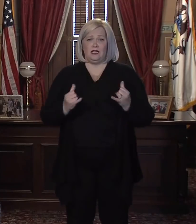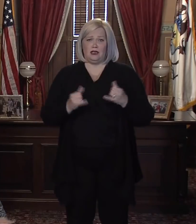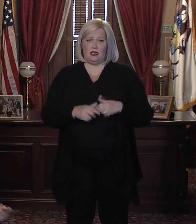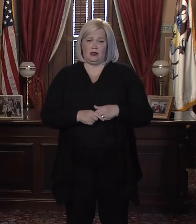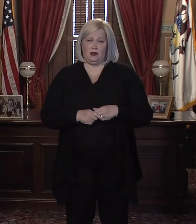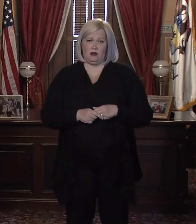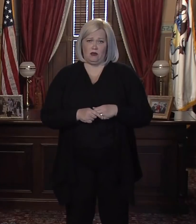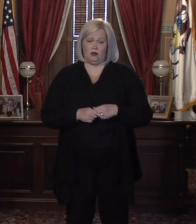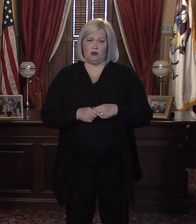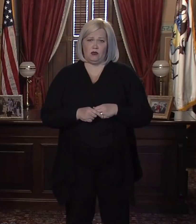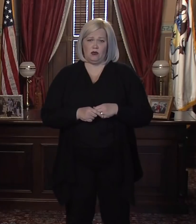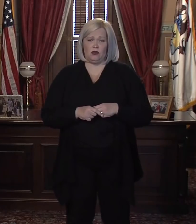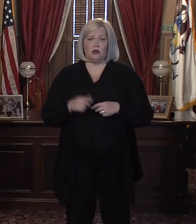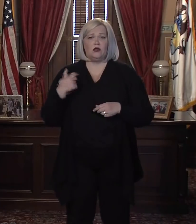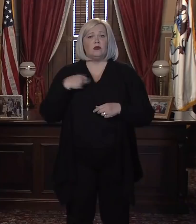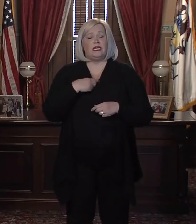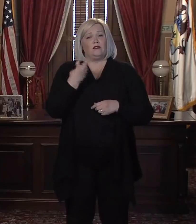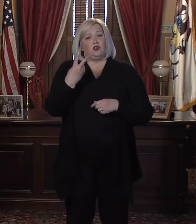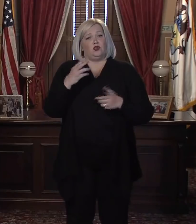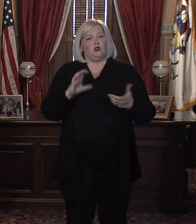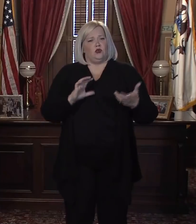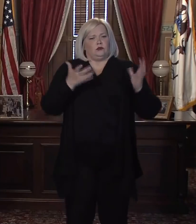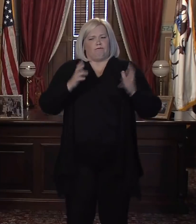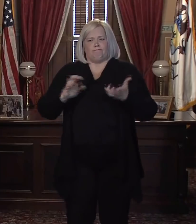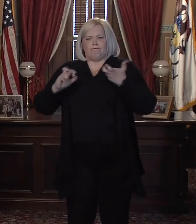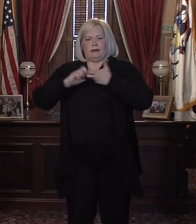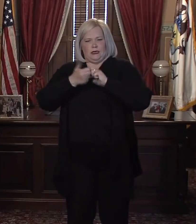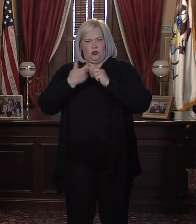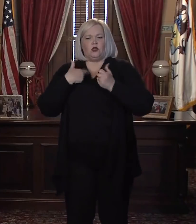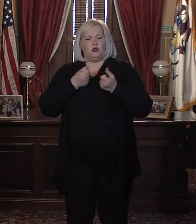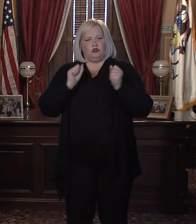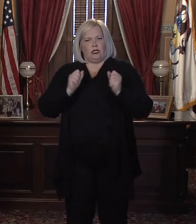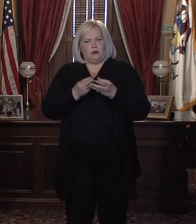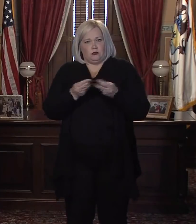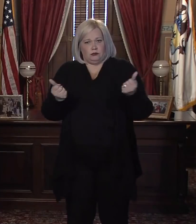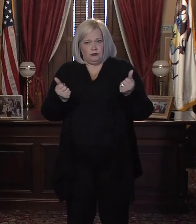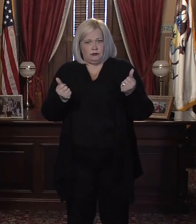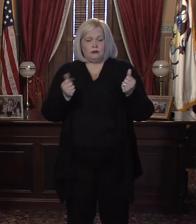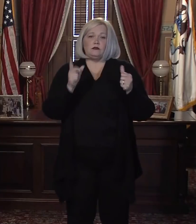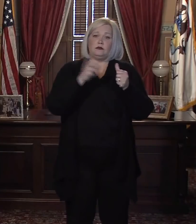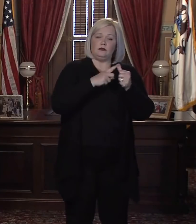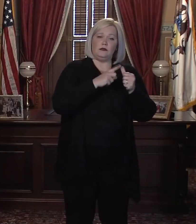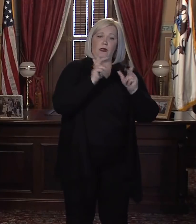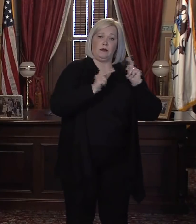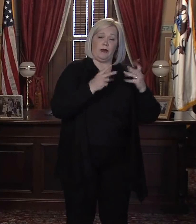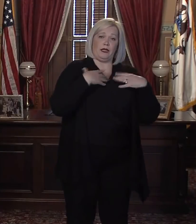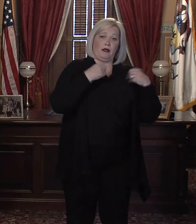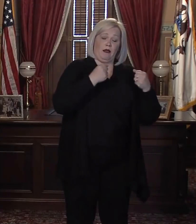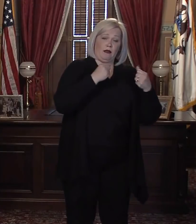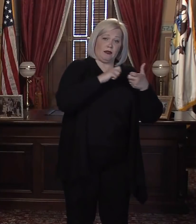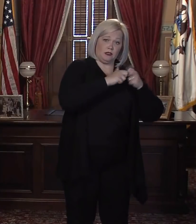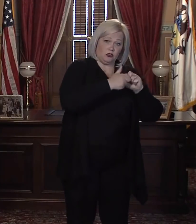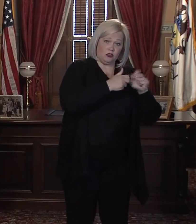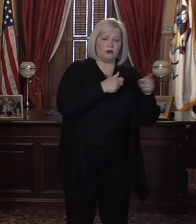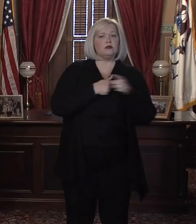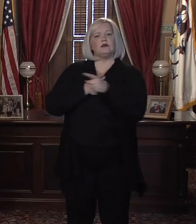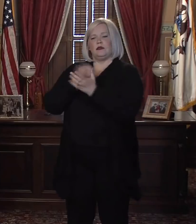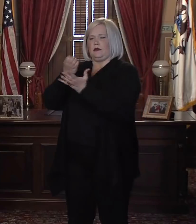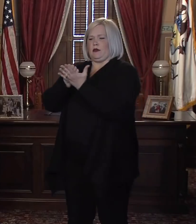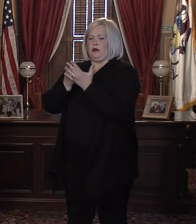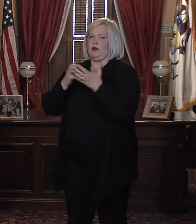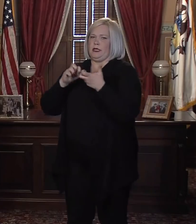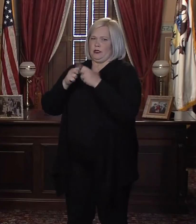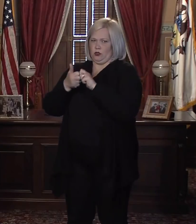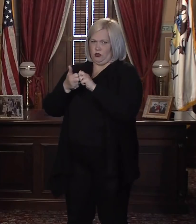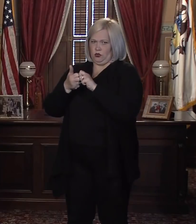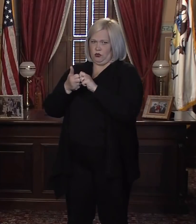We have two crises that we are confronting: a public health crisis and an economic crisis. I